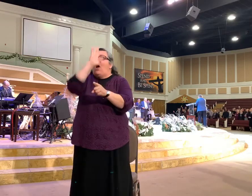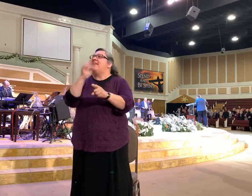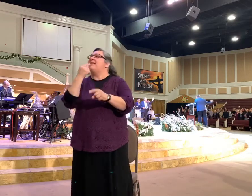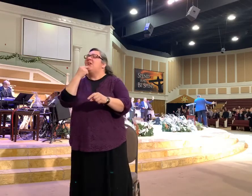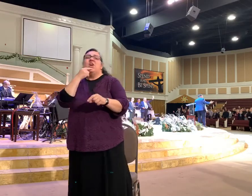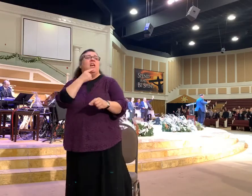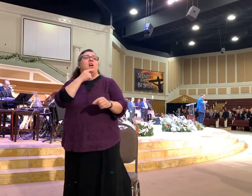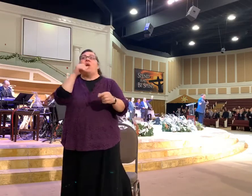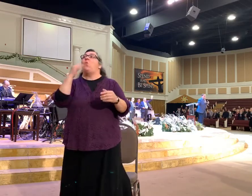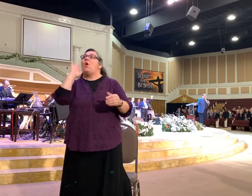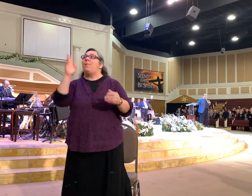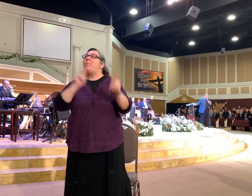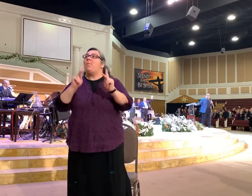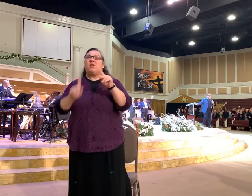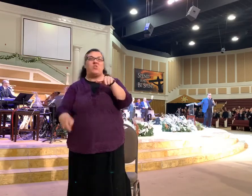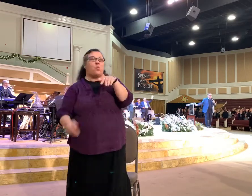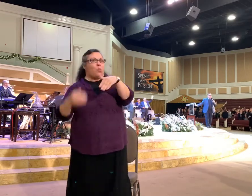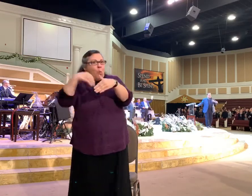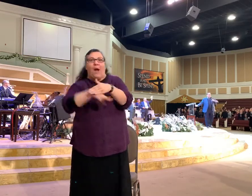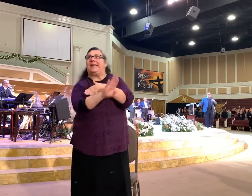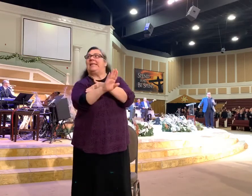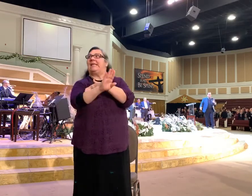man just walked in.